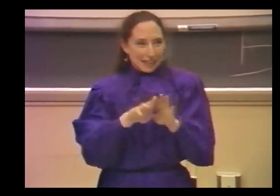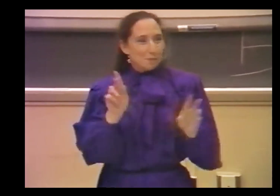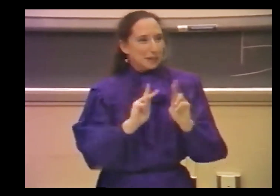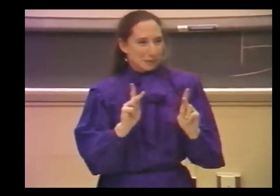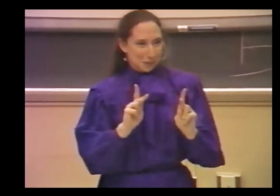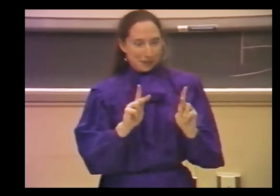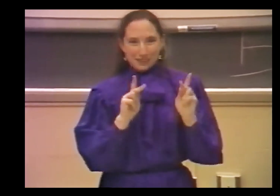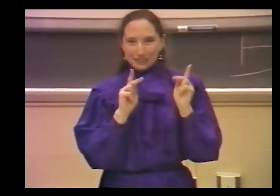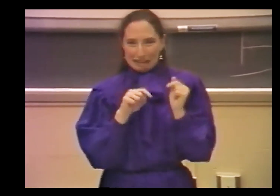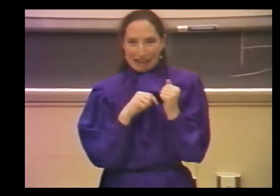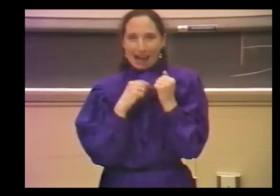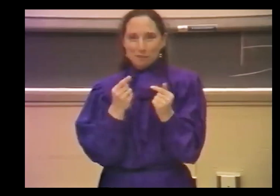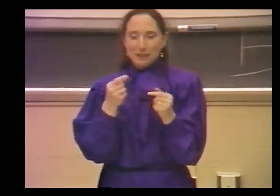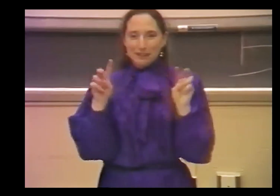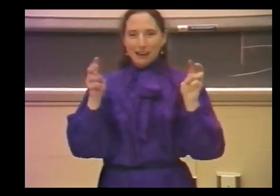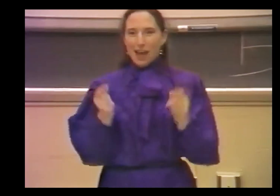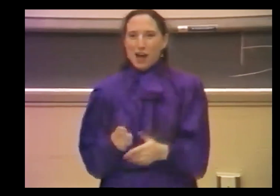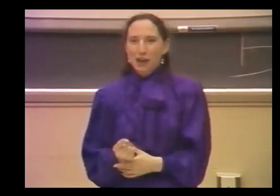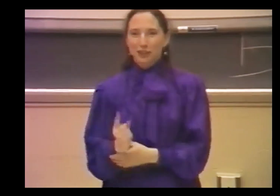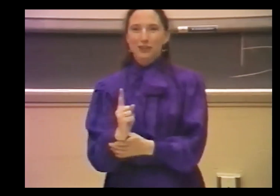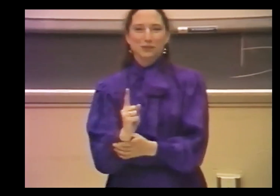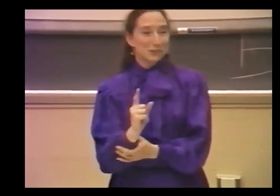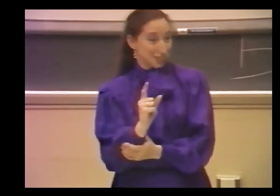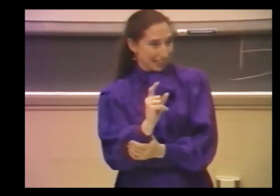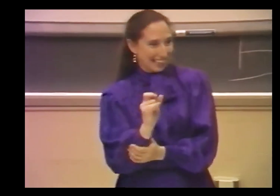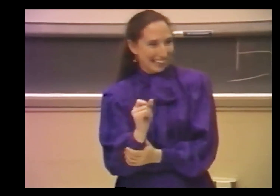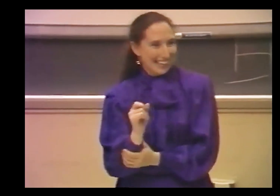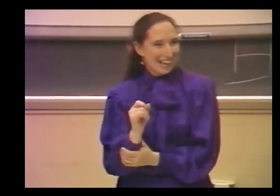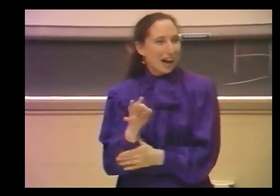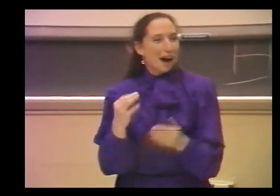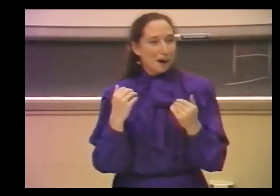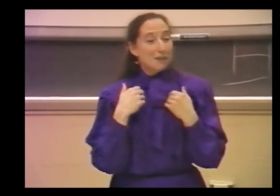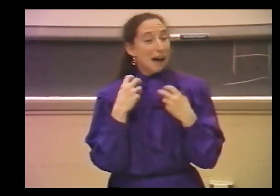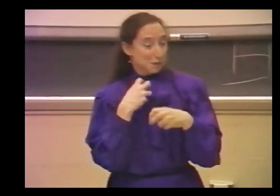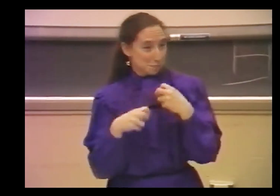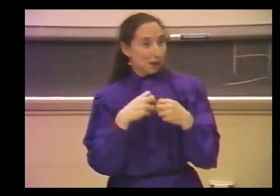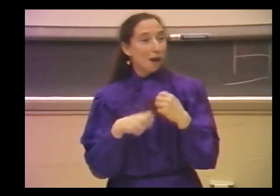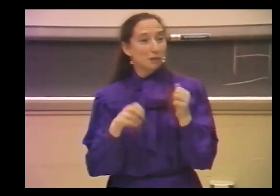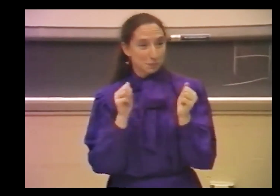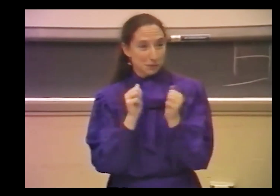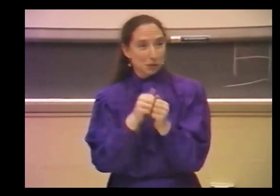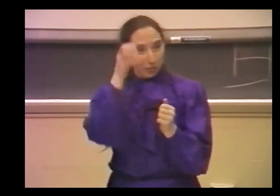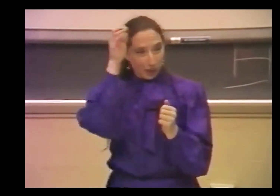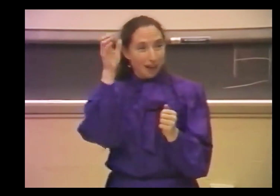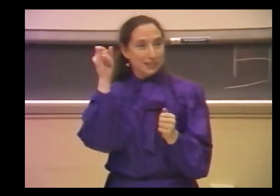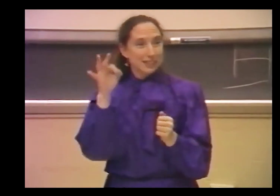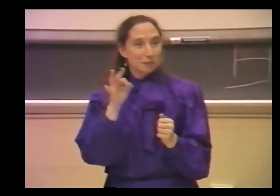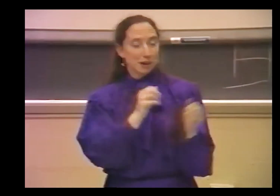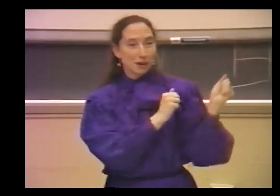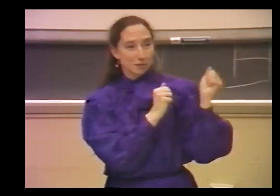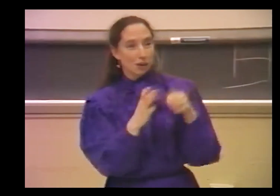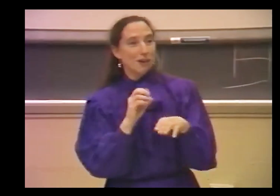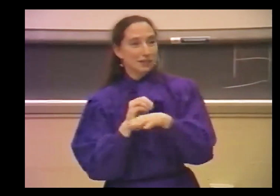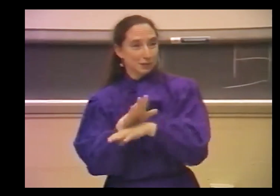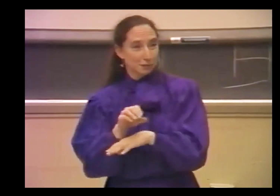deaf people have been accused of having problems with the concept of cause and